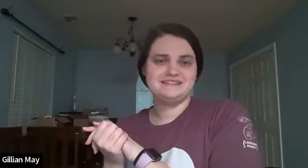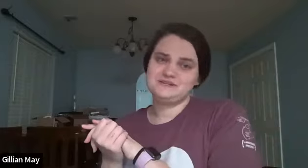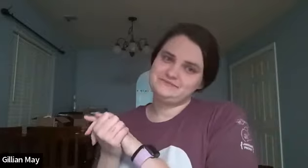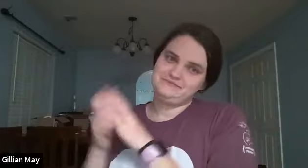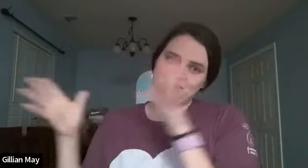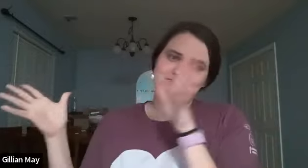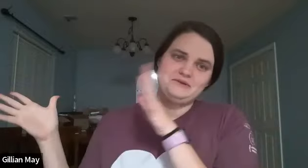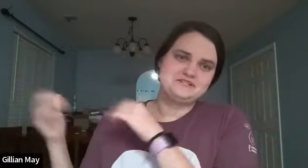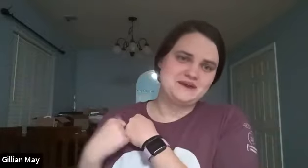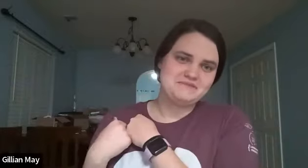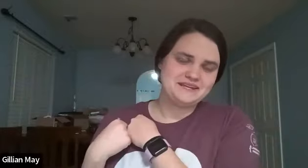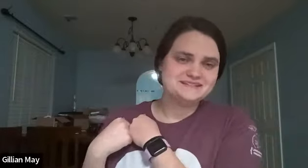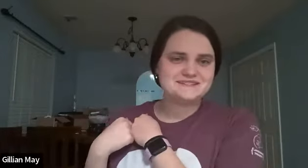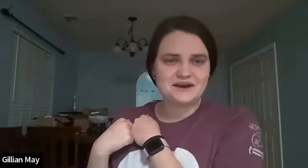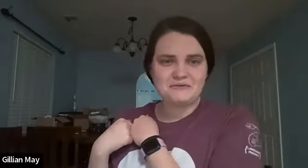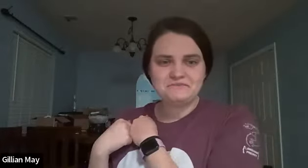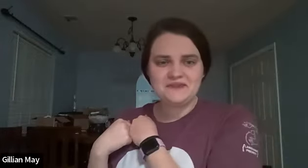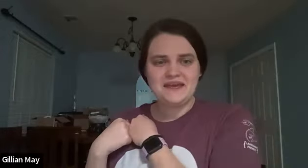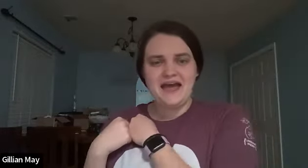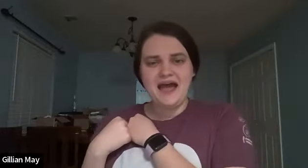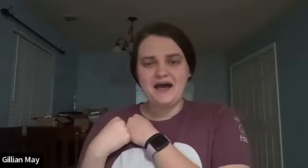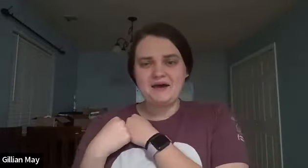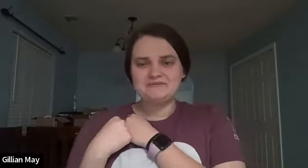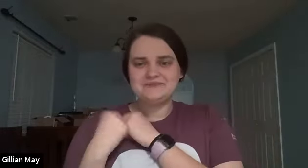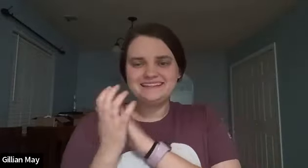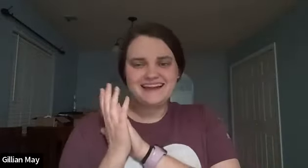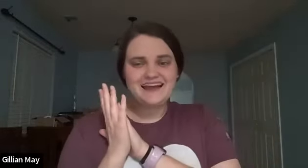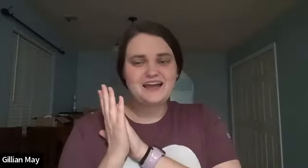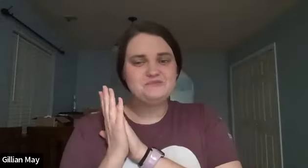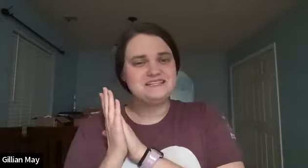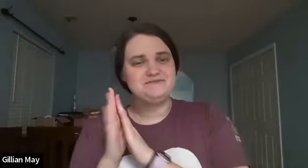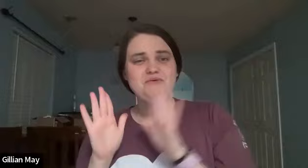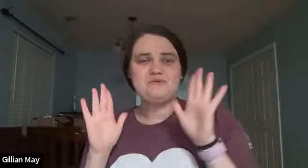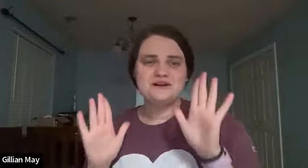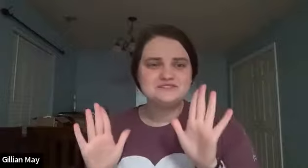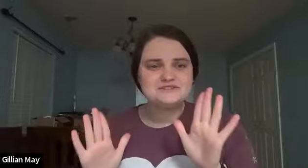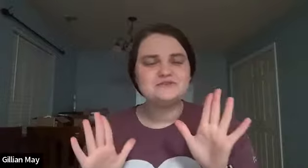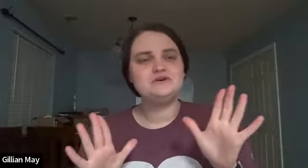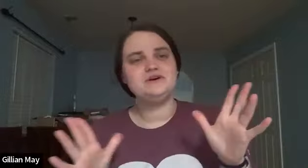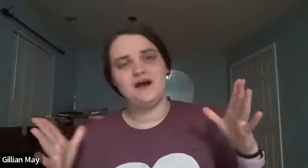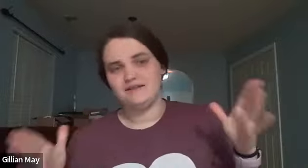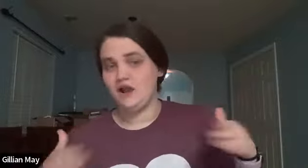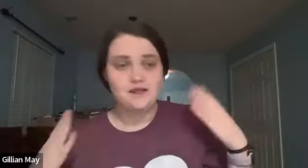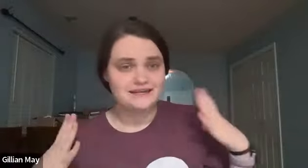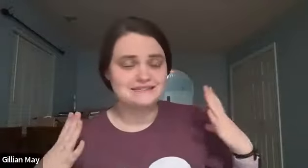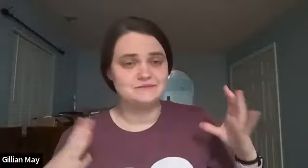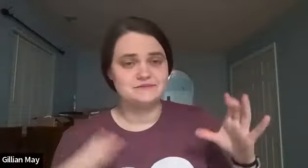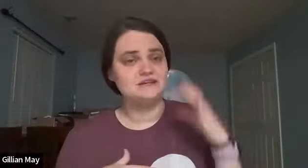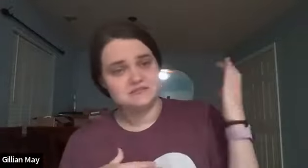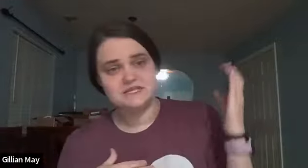It's always a beautiful language in my opinion. So but yeah, I hope you guys have a wonderful like holidays. I was about to say Christmas,